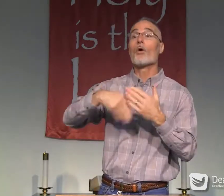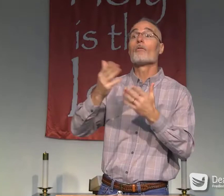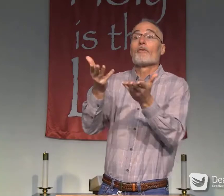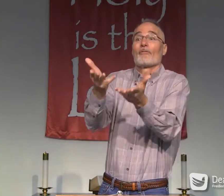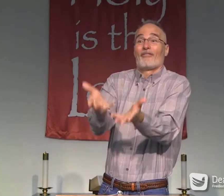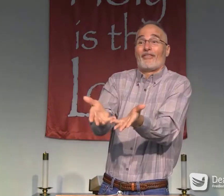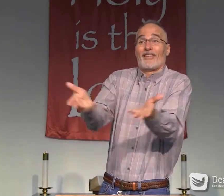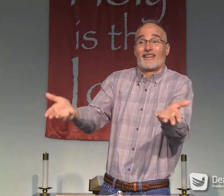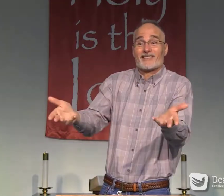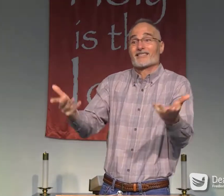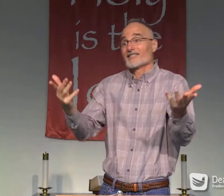you have